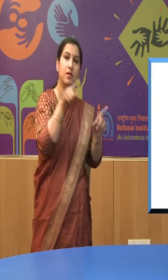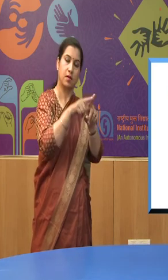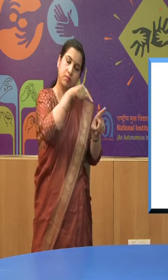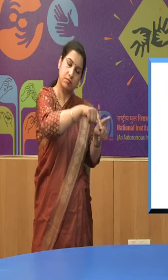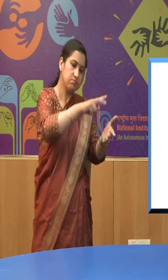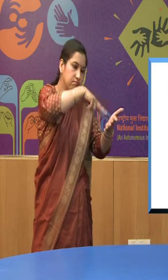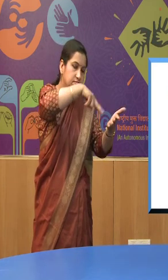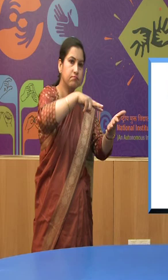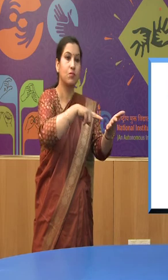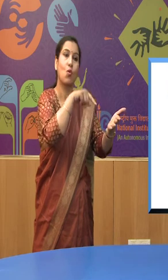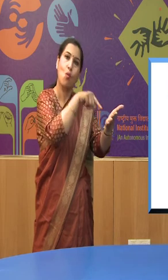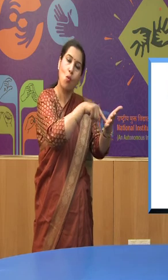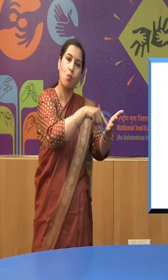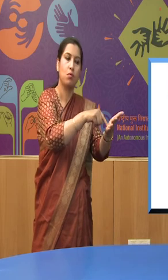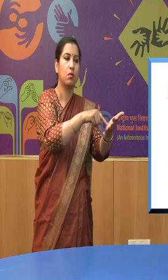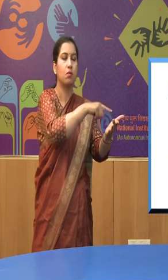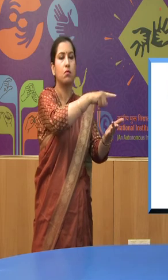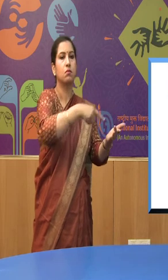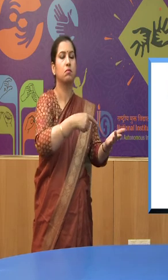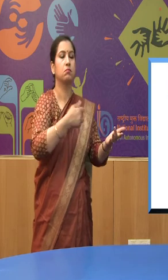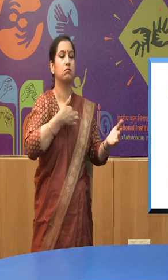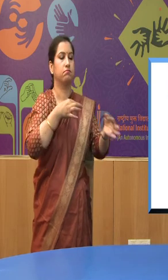They interpreted it according to their wish.